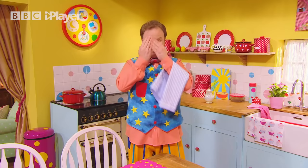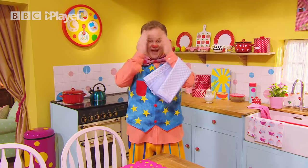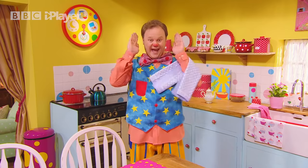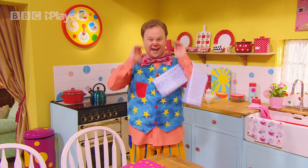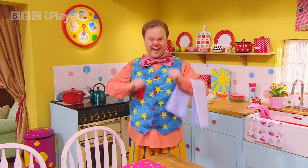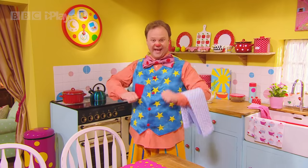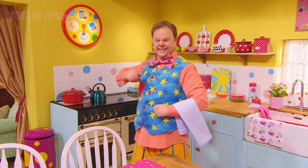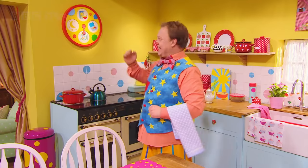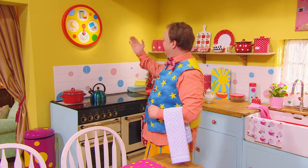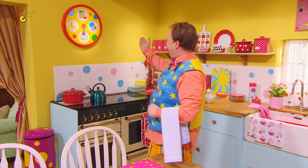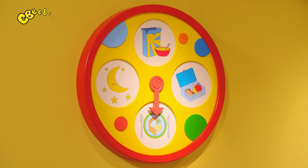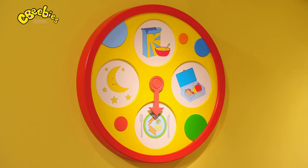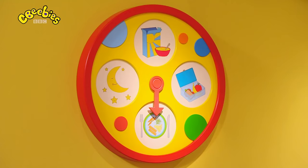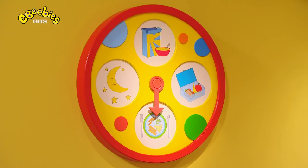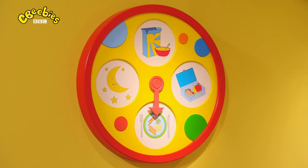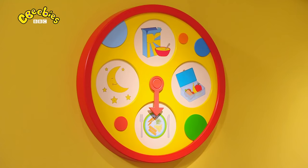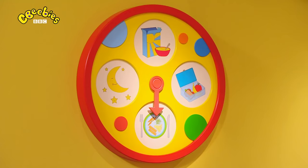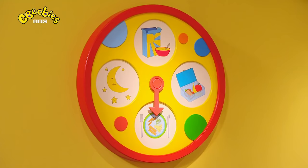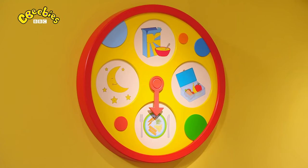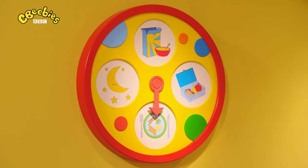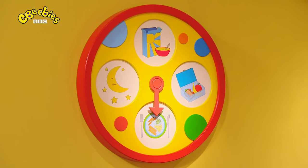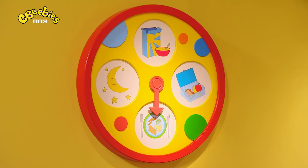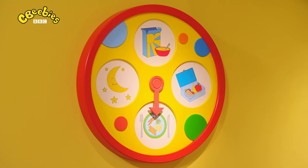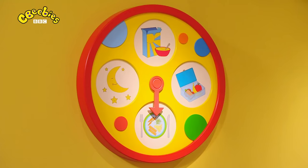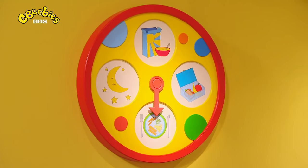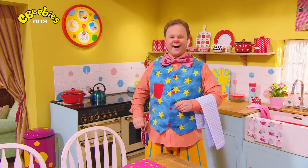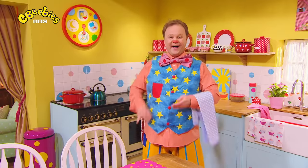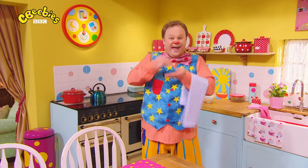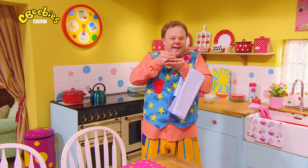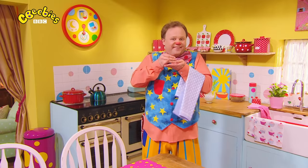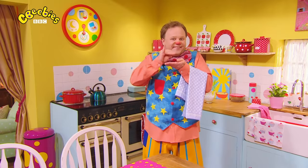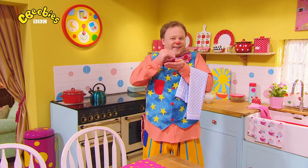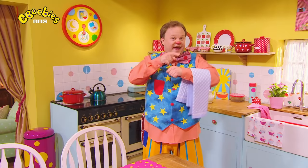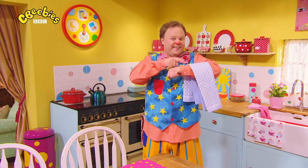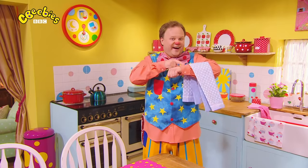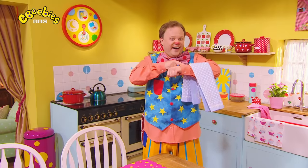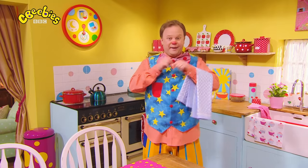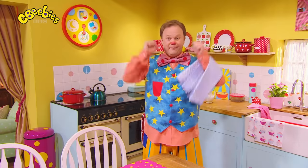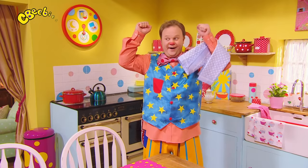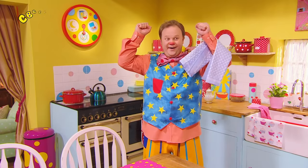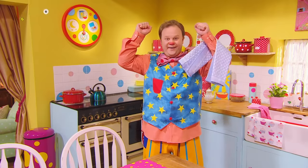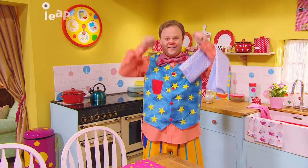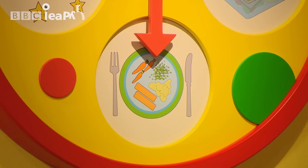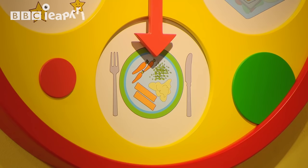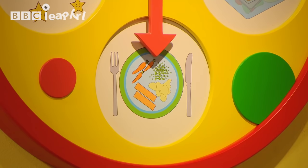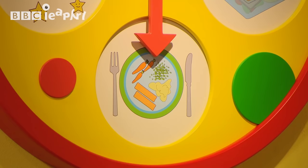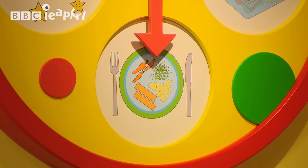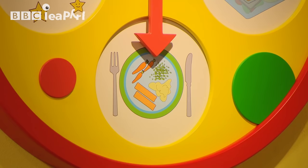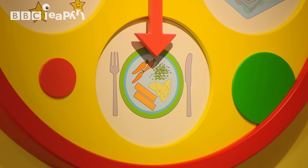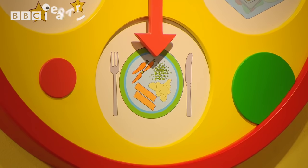day what time is it mr tumble it's tea time tea time